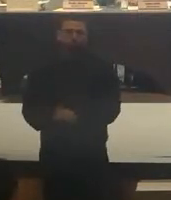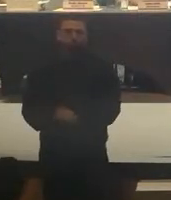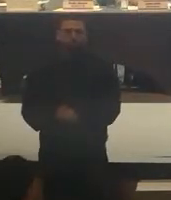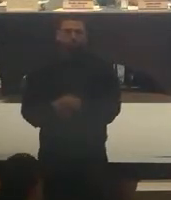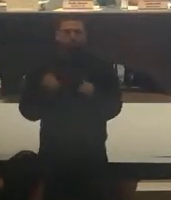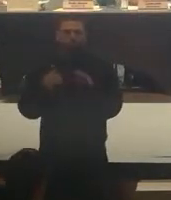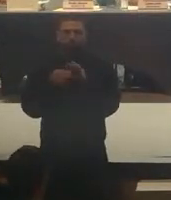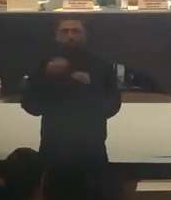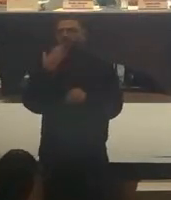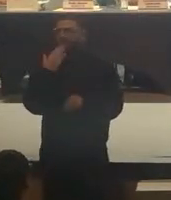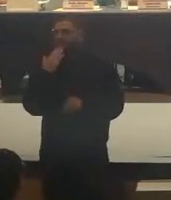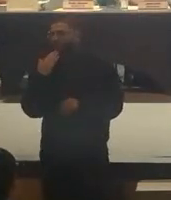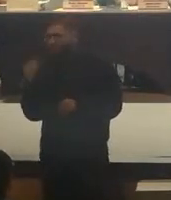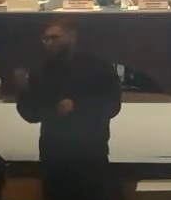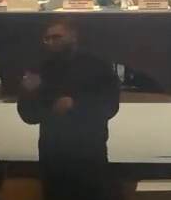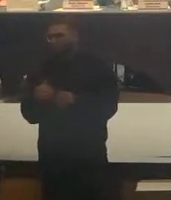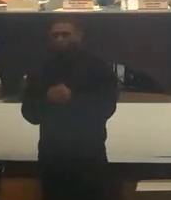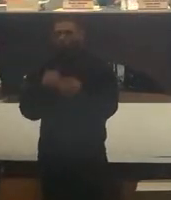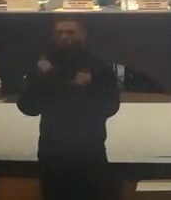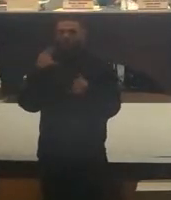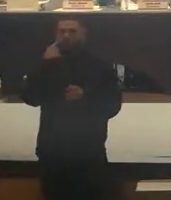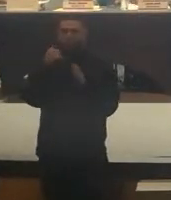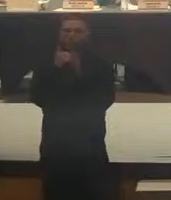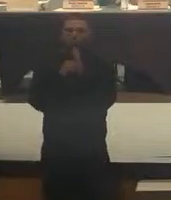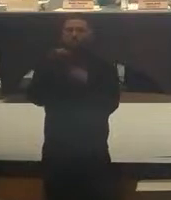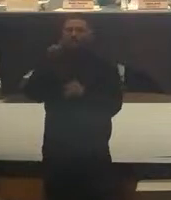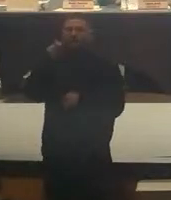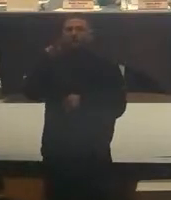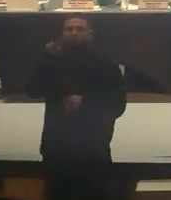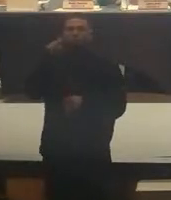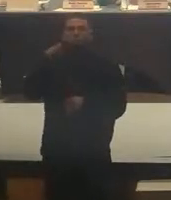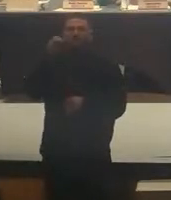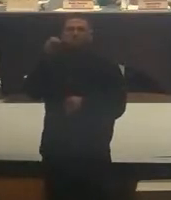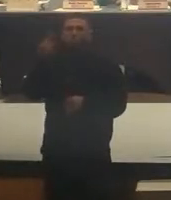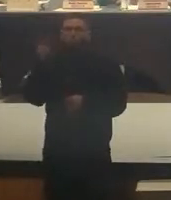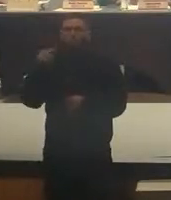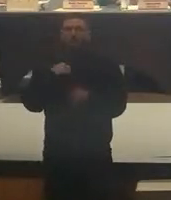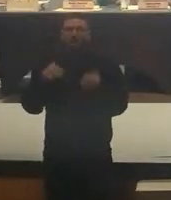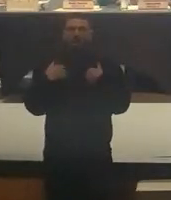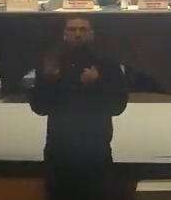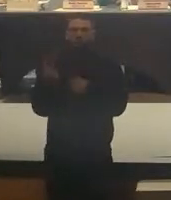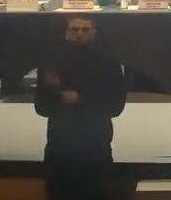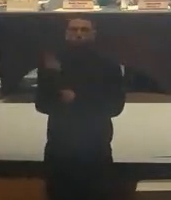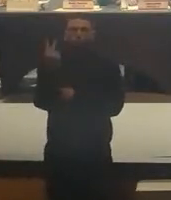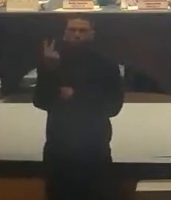Thank you, Ms. Tracy. For agenda item 2.02, I do have two